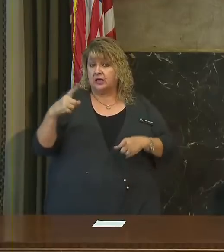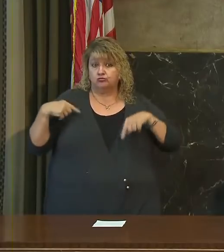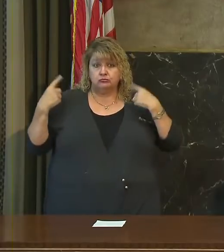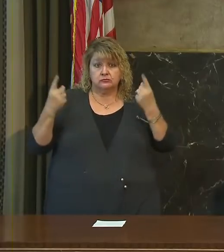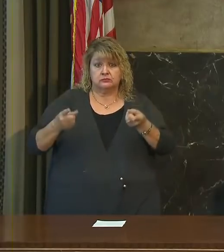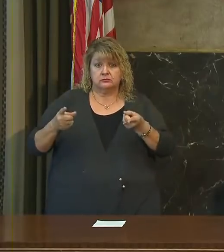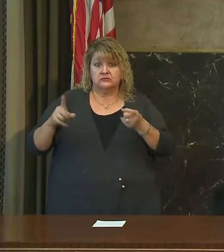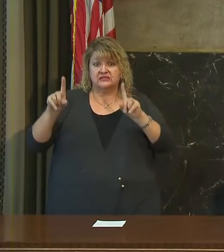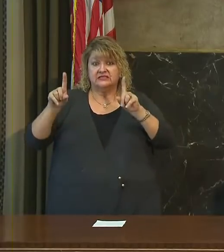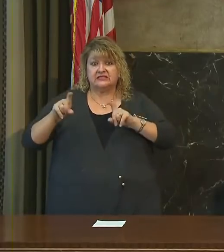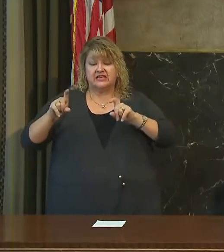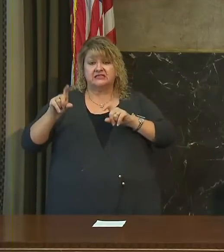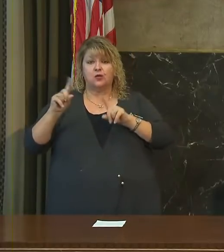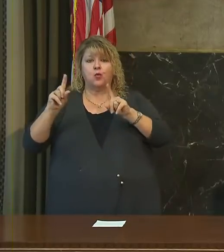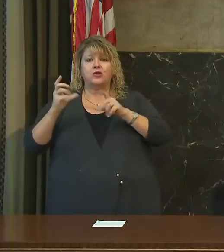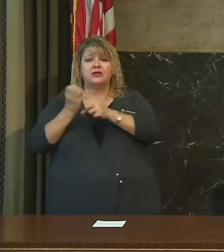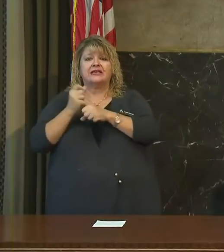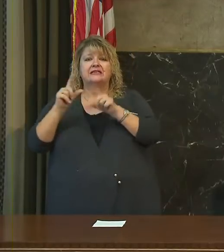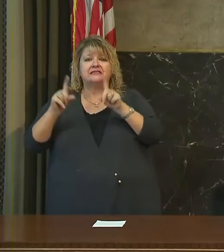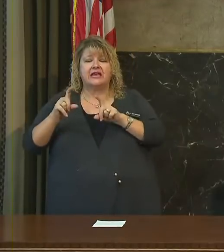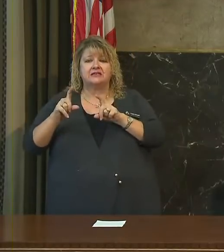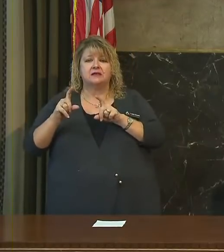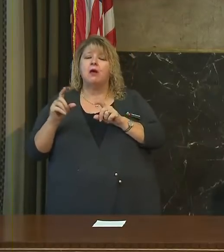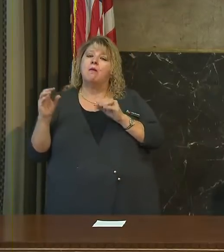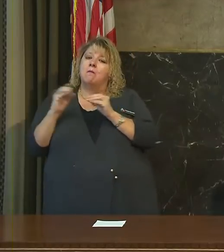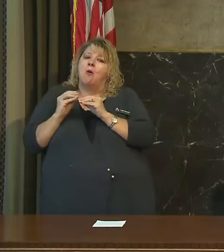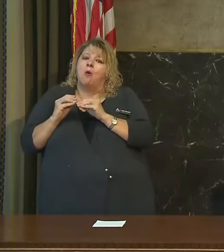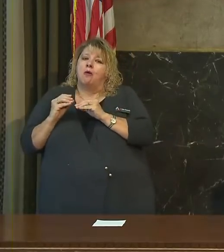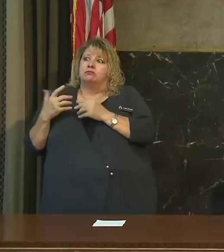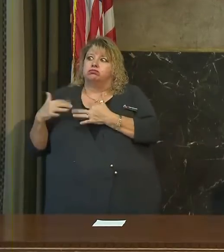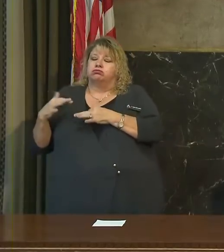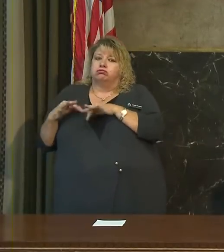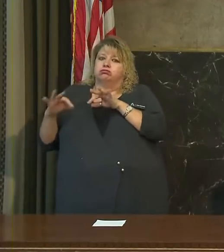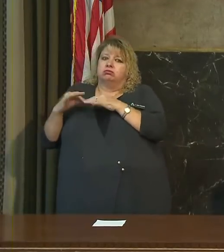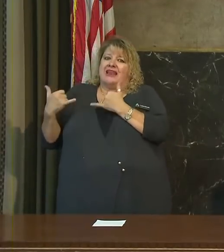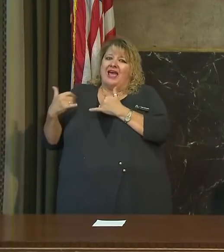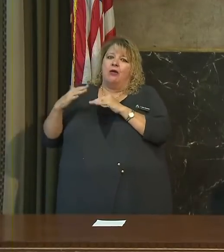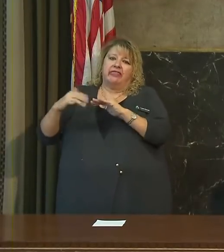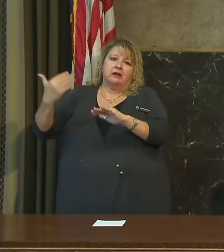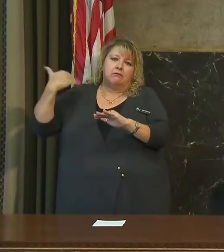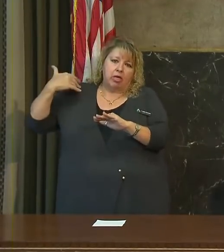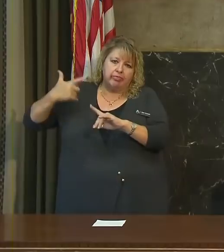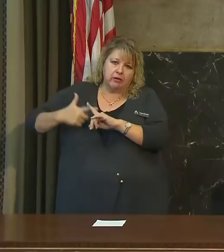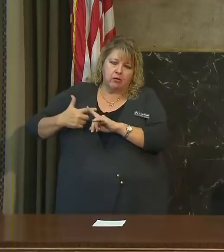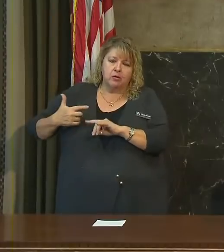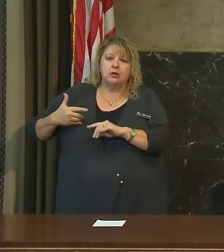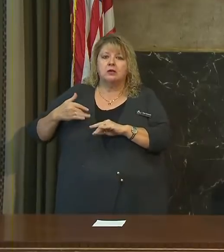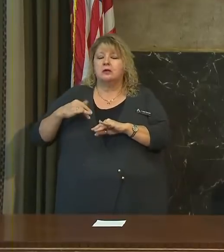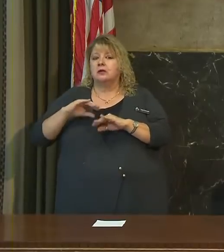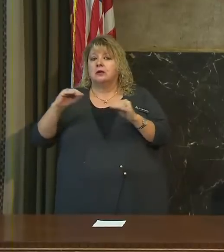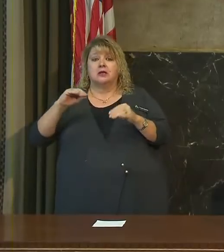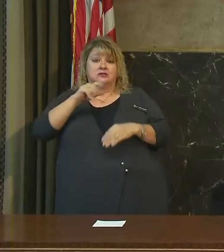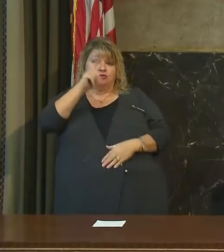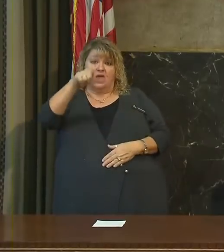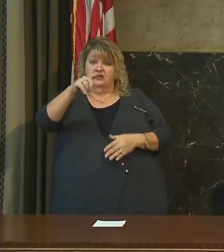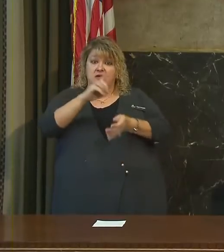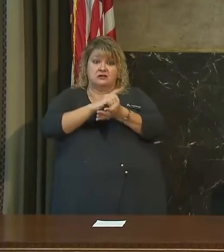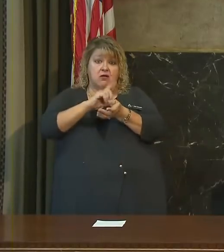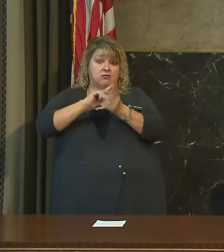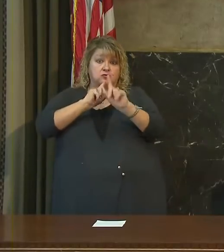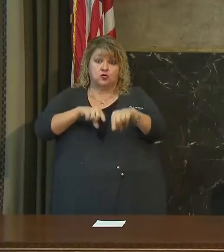pandemic, although it's certainly more pertinent right now than it was a month or two ago. No doctor's order is